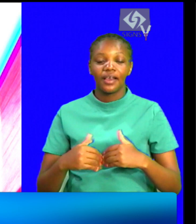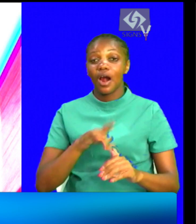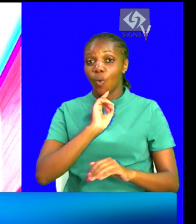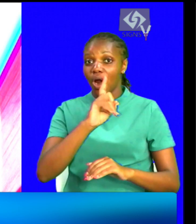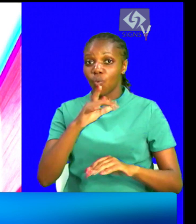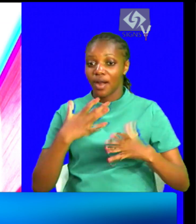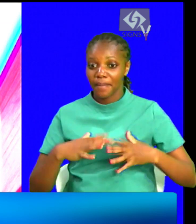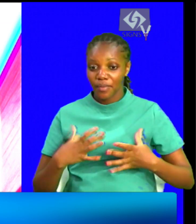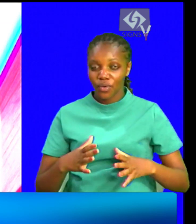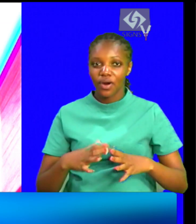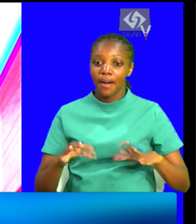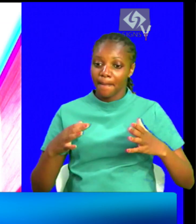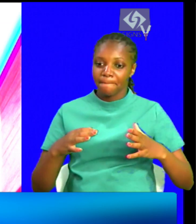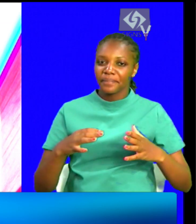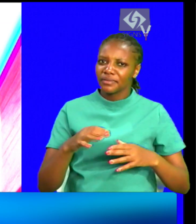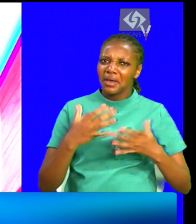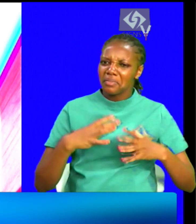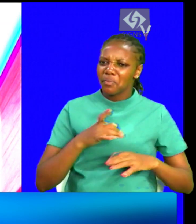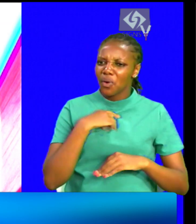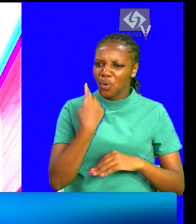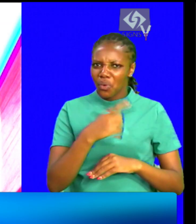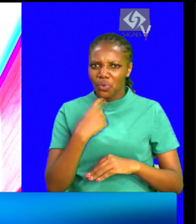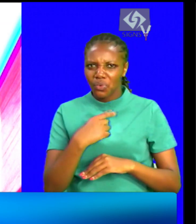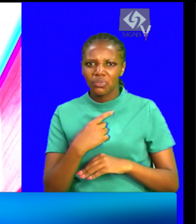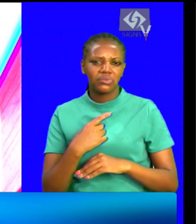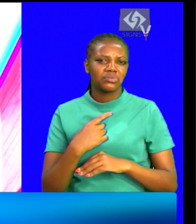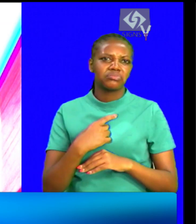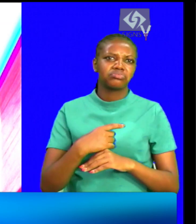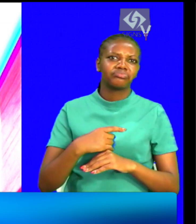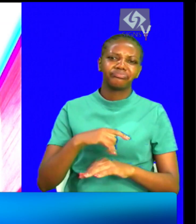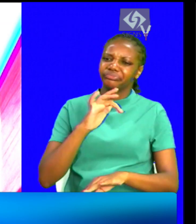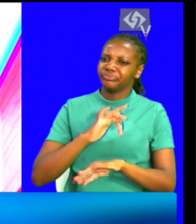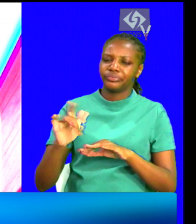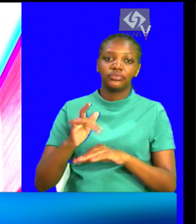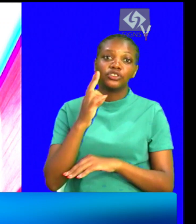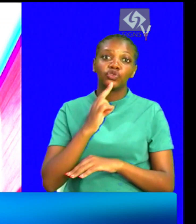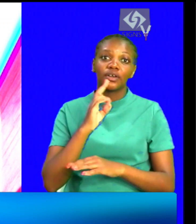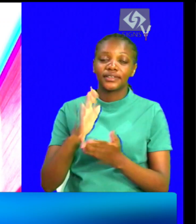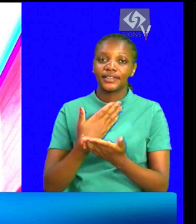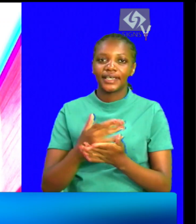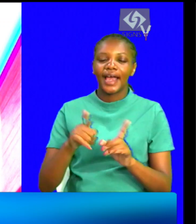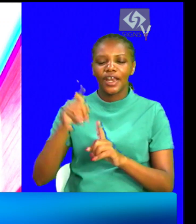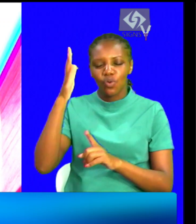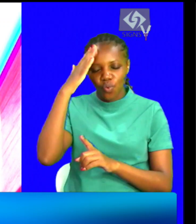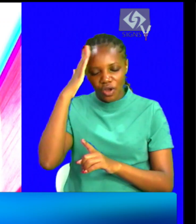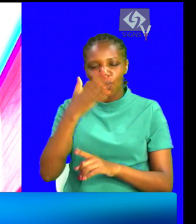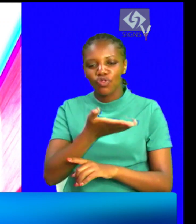Mimi nimepatia hiyo watu warning. The people who have taken the sugar sector hostage, and we know